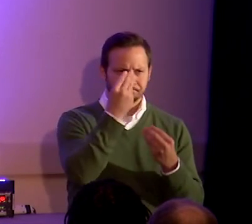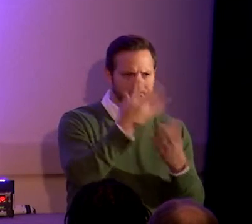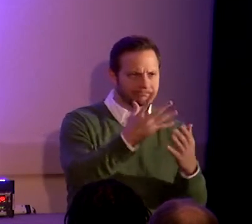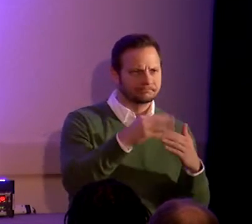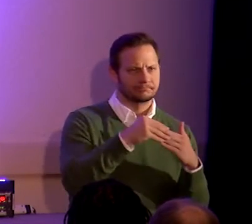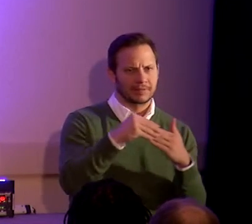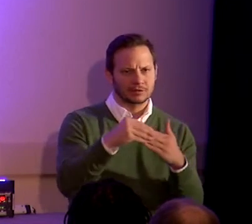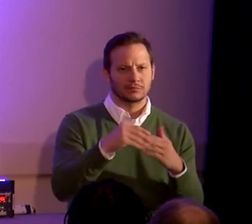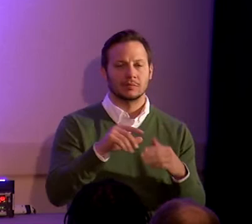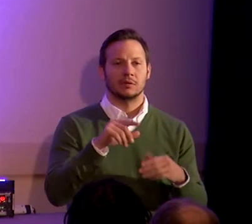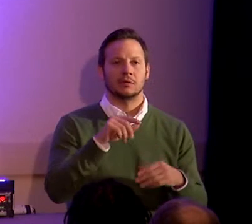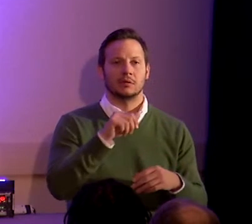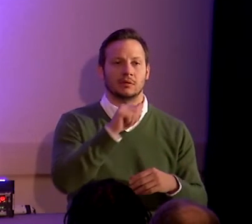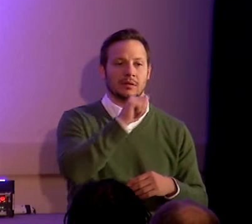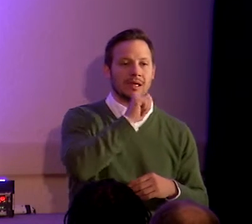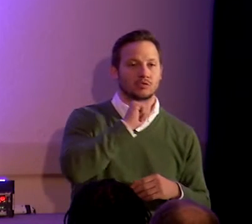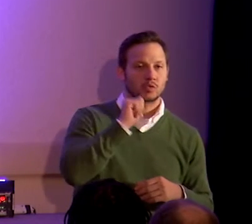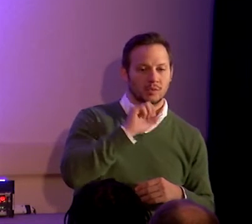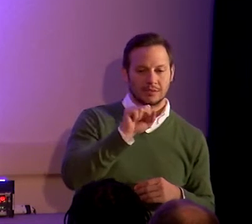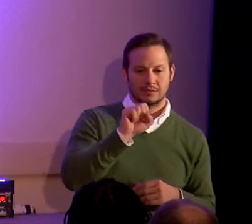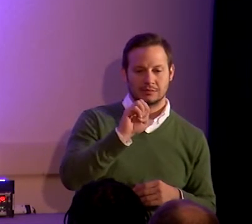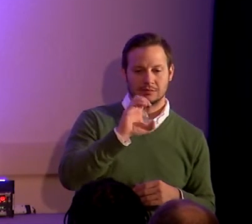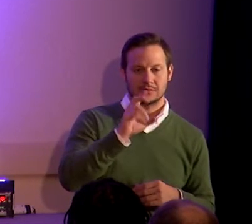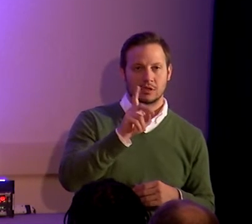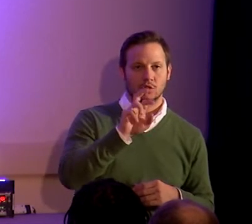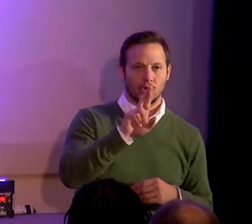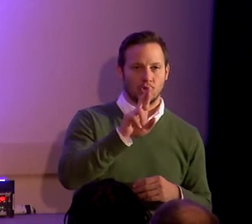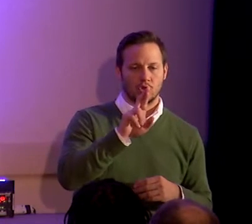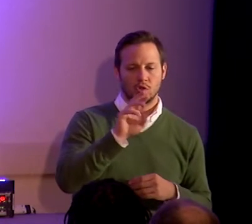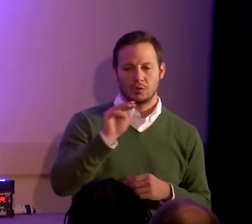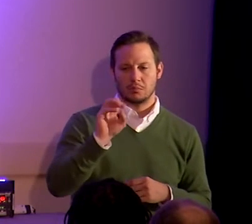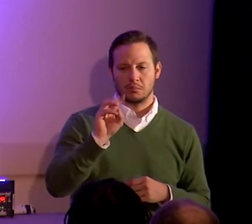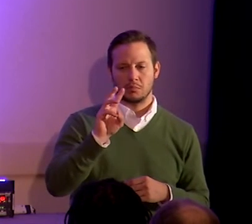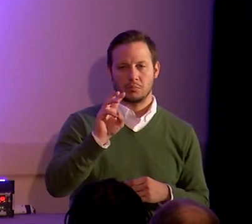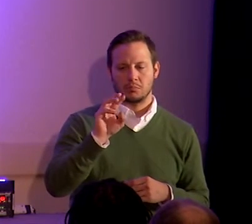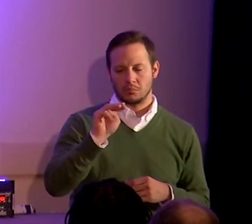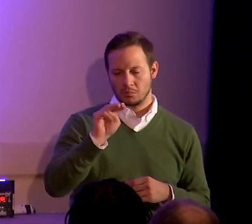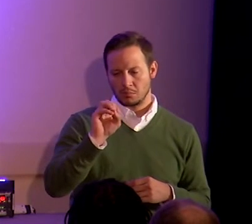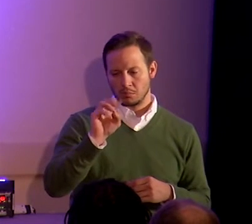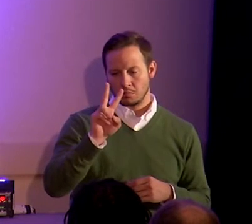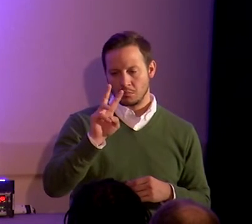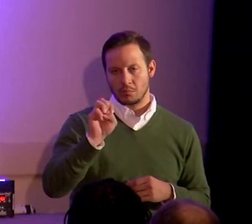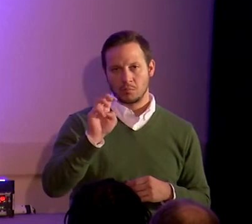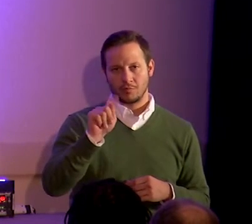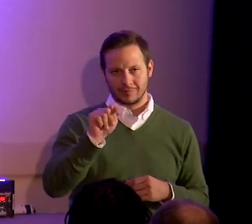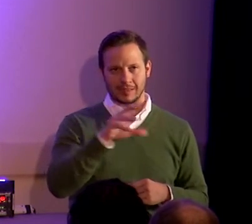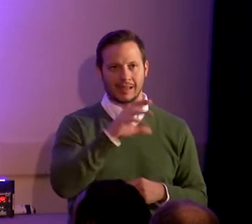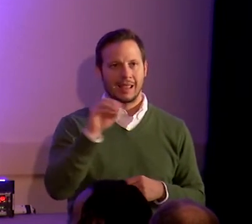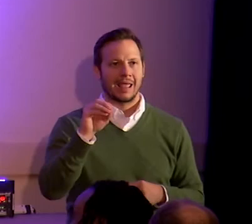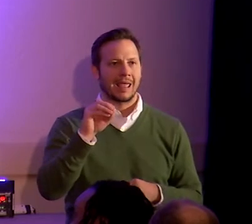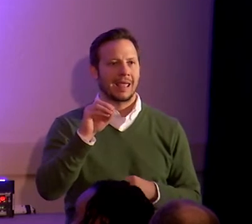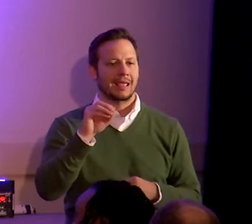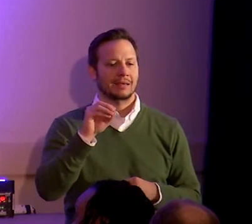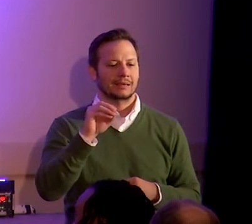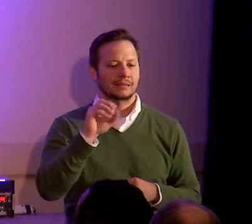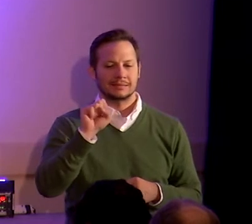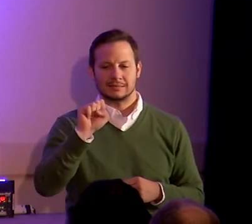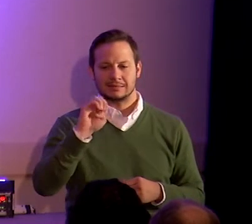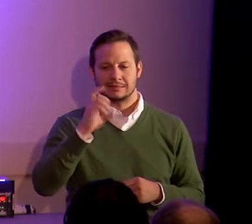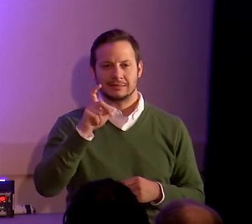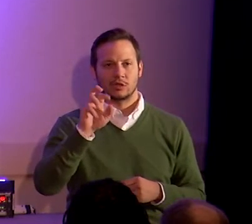for people in leadership, the Arizona Secular Movement, and then the Secular Student Alliance, which is one of the largest organizing forces in